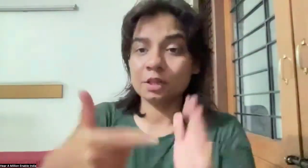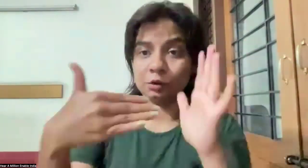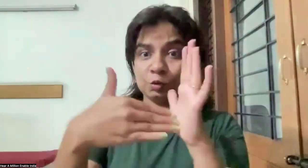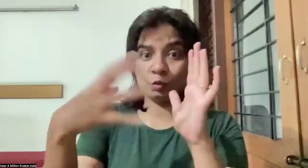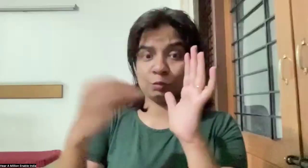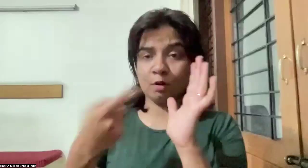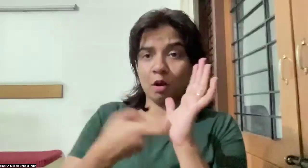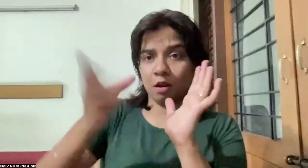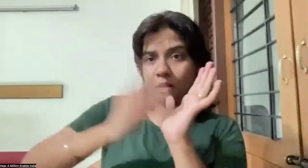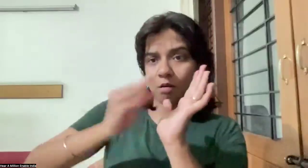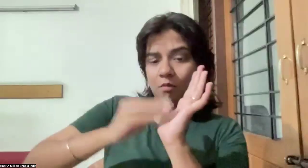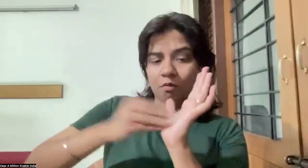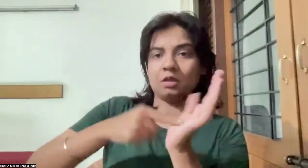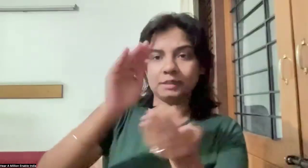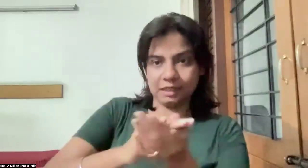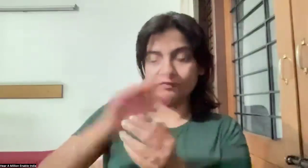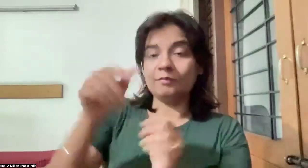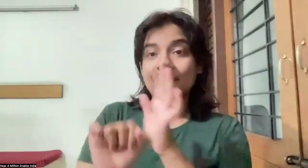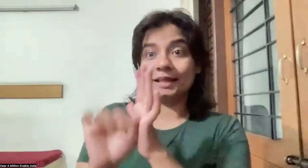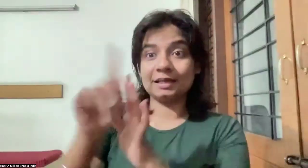for supporting. Thank you, everyone.